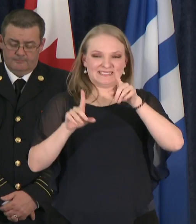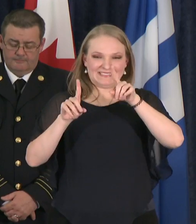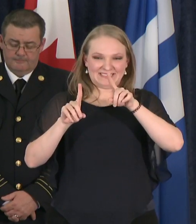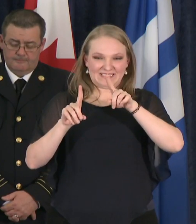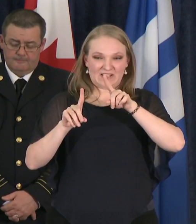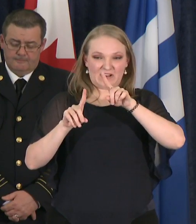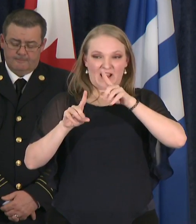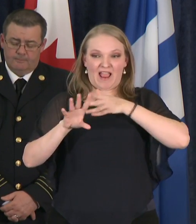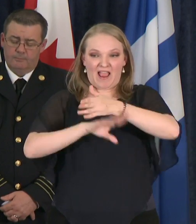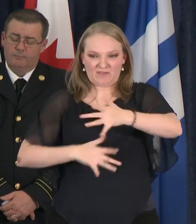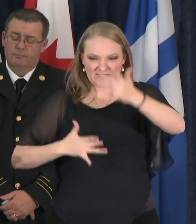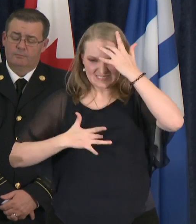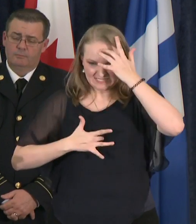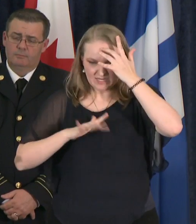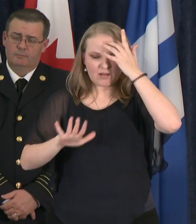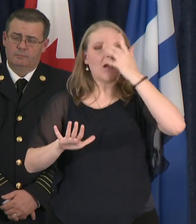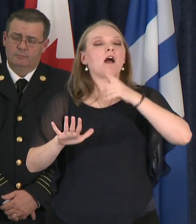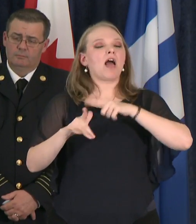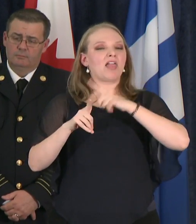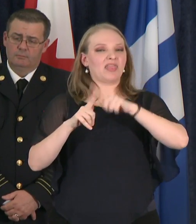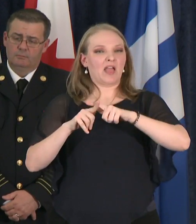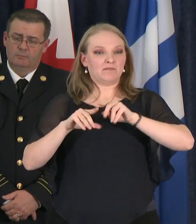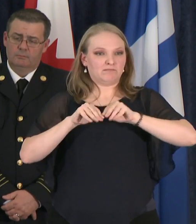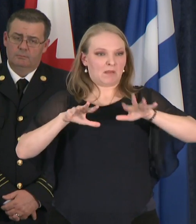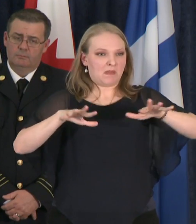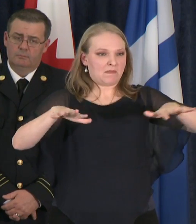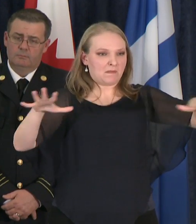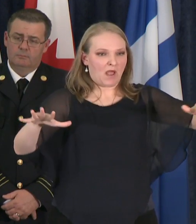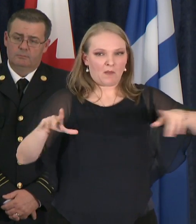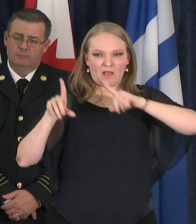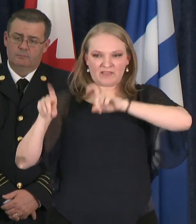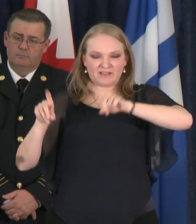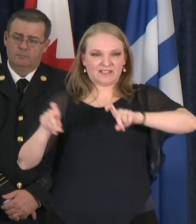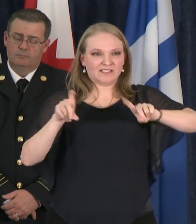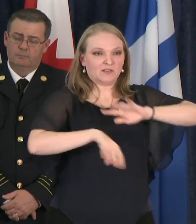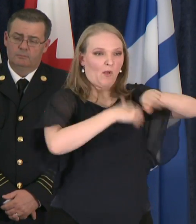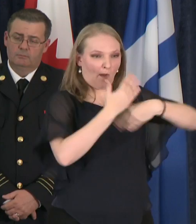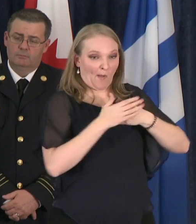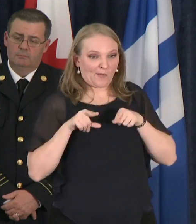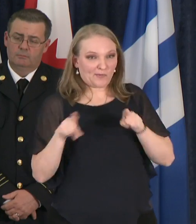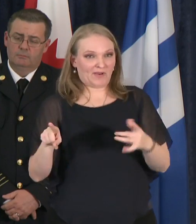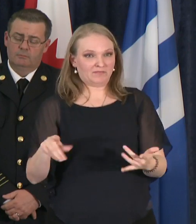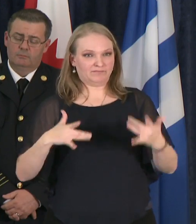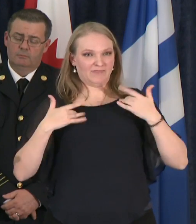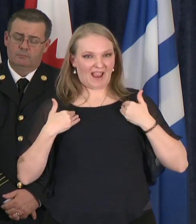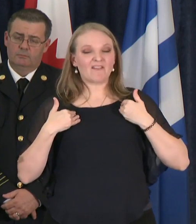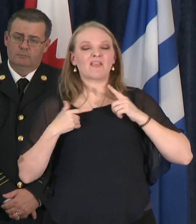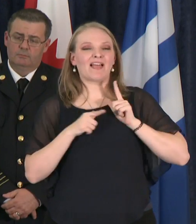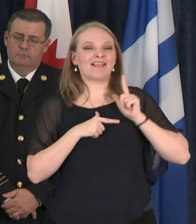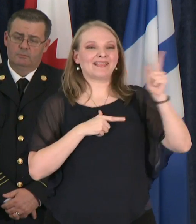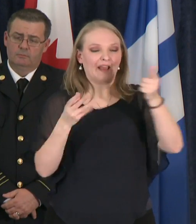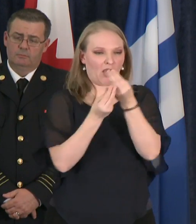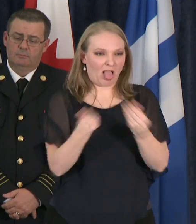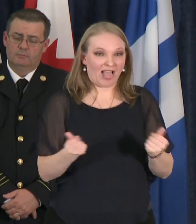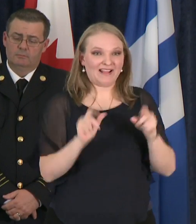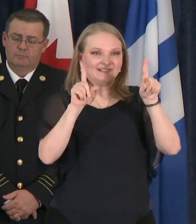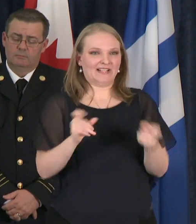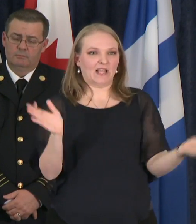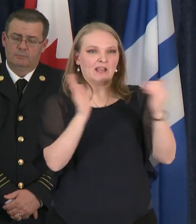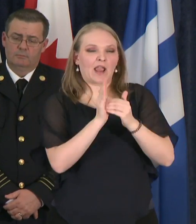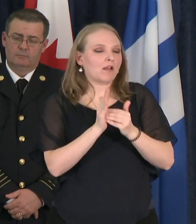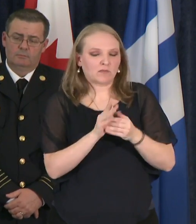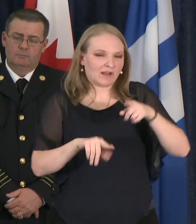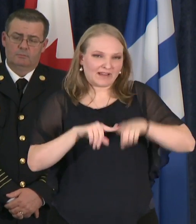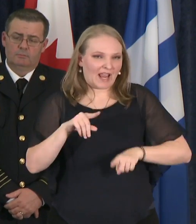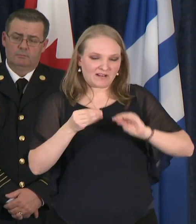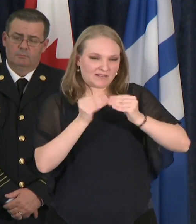sick. This might be a question for you, or might be a question for Chief Pegg, but you talked about the consequences that people may, or the restaurants